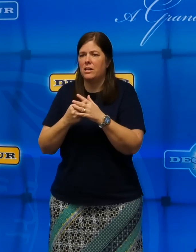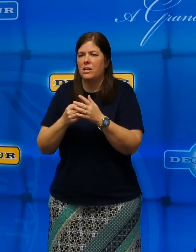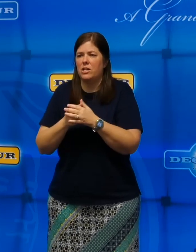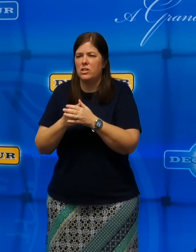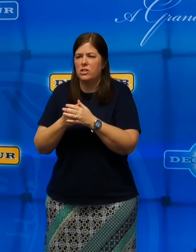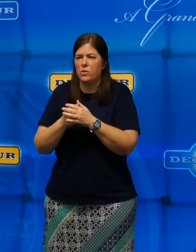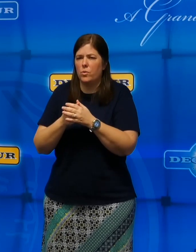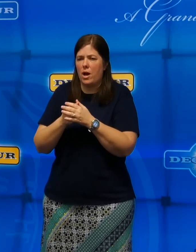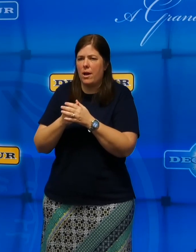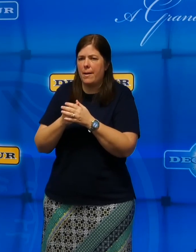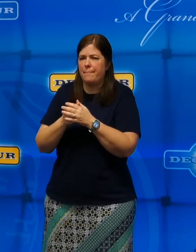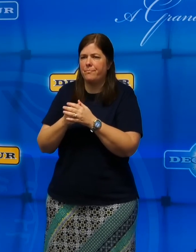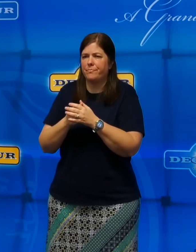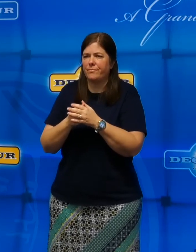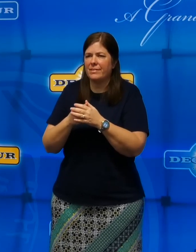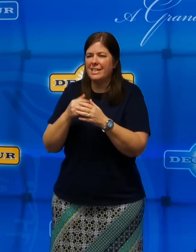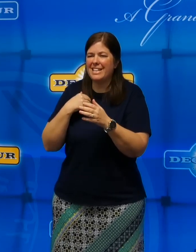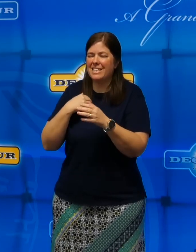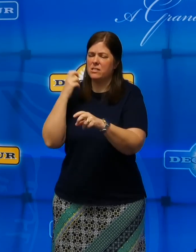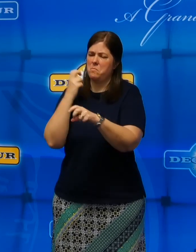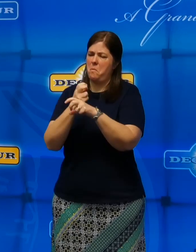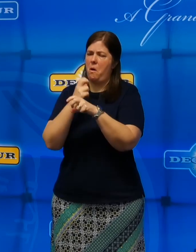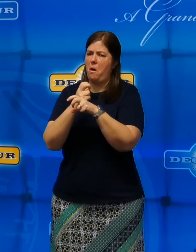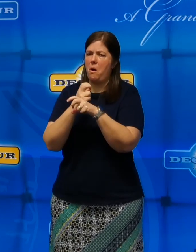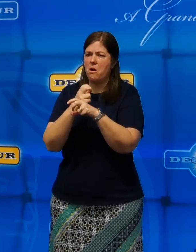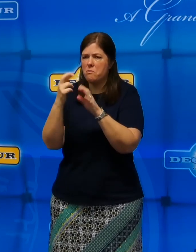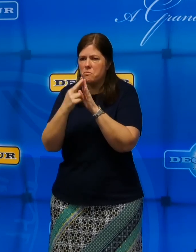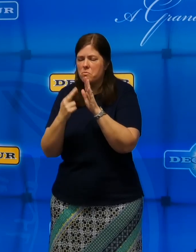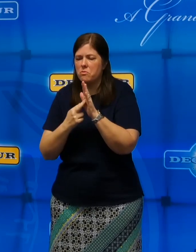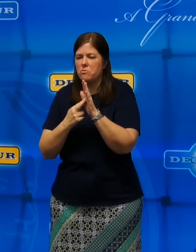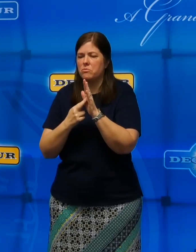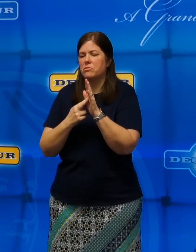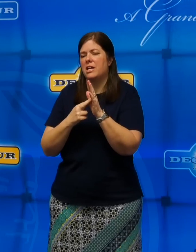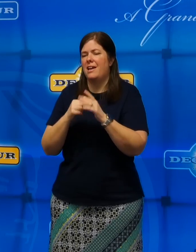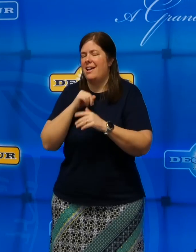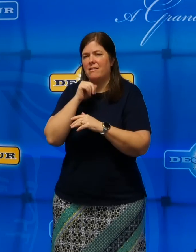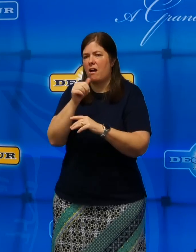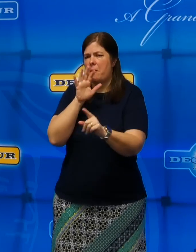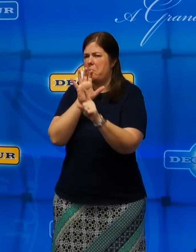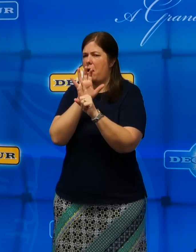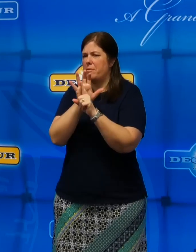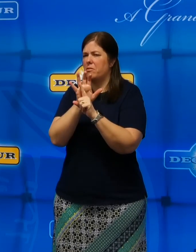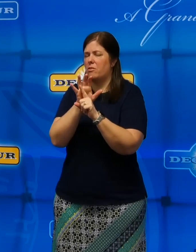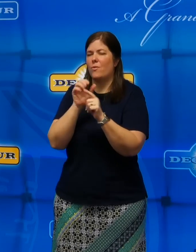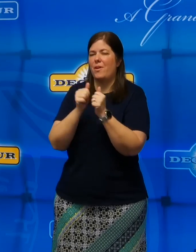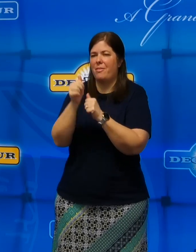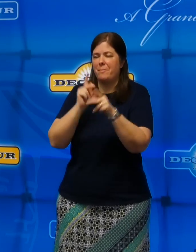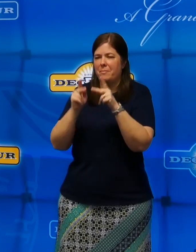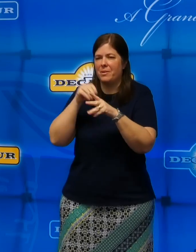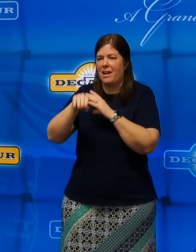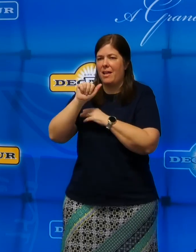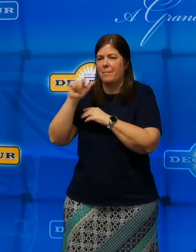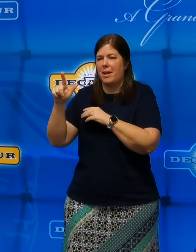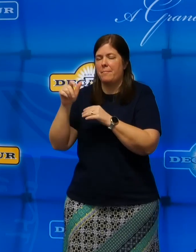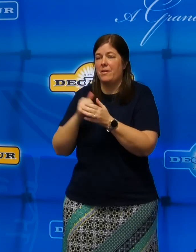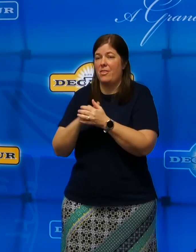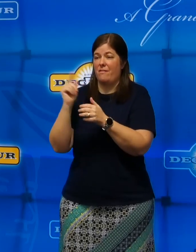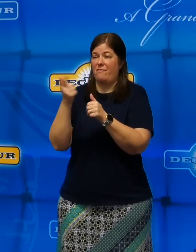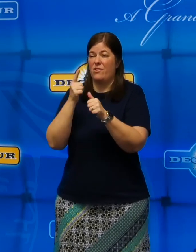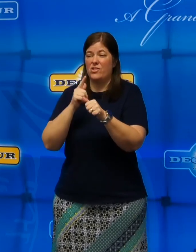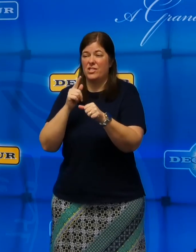not very popular all the time, stance in order to protect Alabama citizens. Where we are today, the first case we